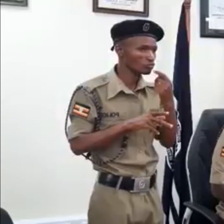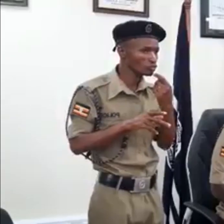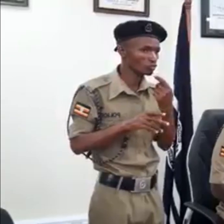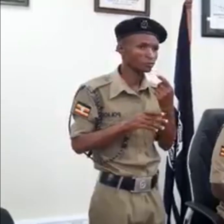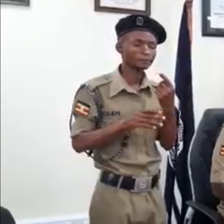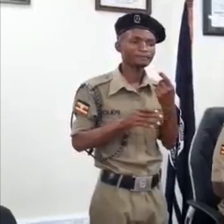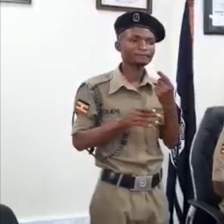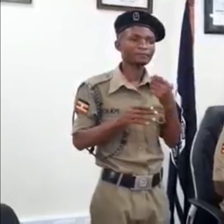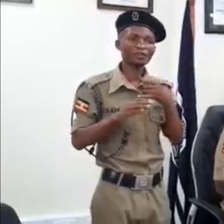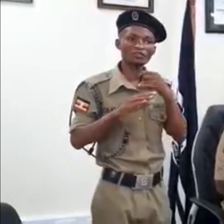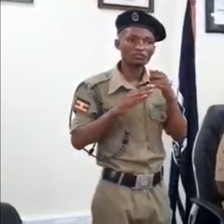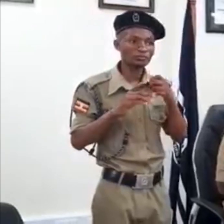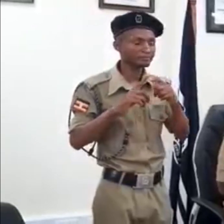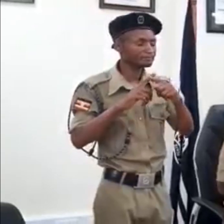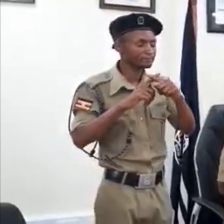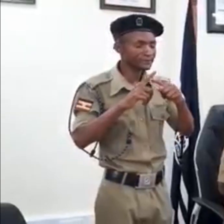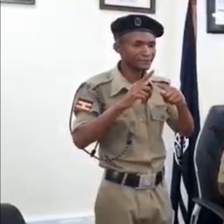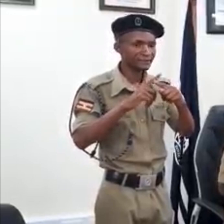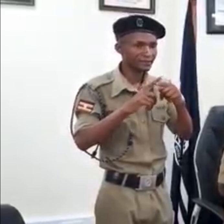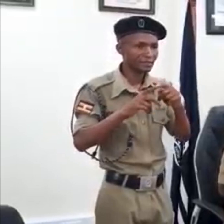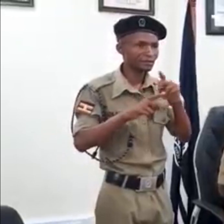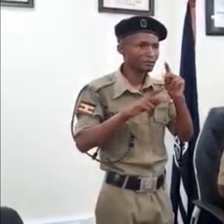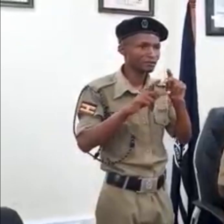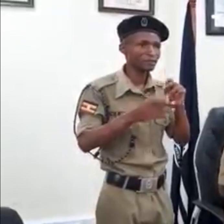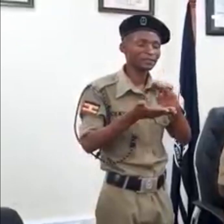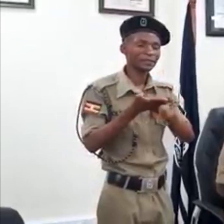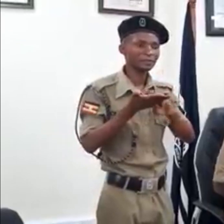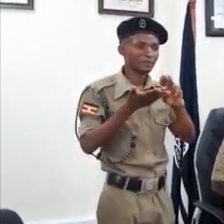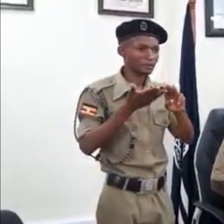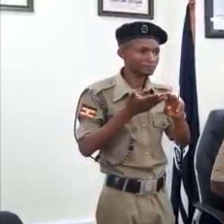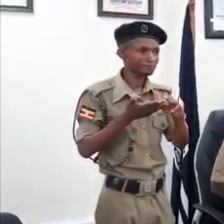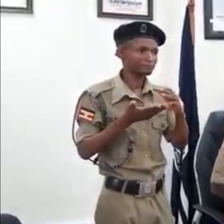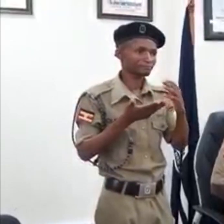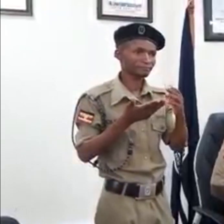Masaka, although there are a few who left here